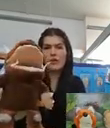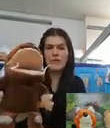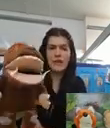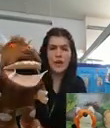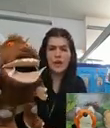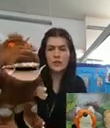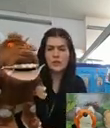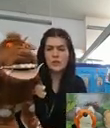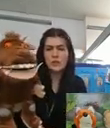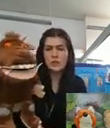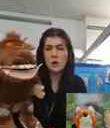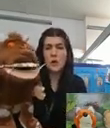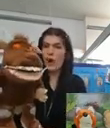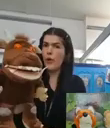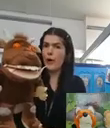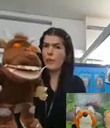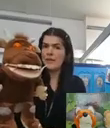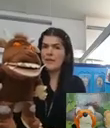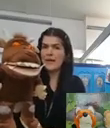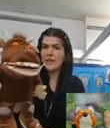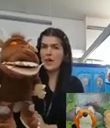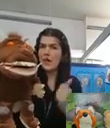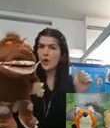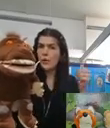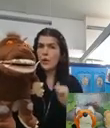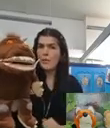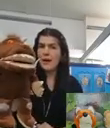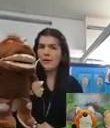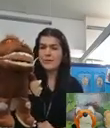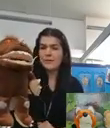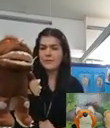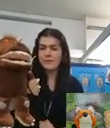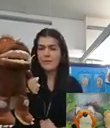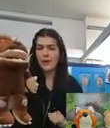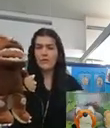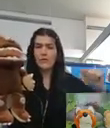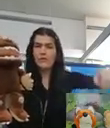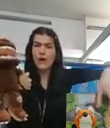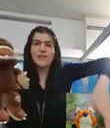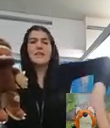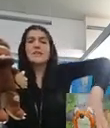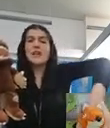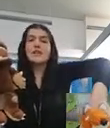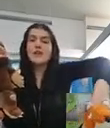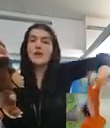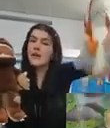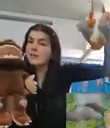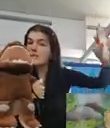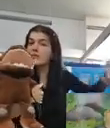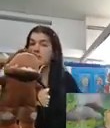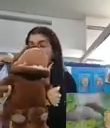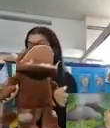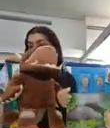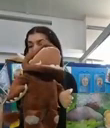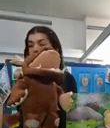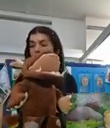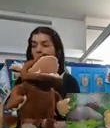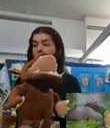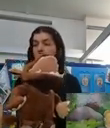Gruffalo. Oh, help, he said. Goodbye, mouse. And off he ran to his underground house.